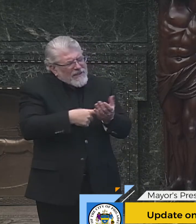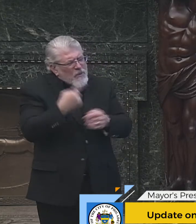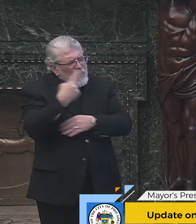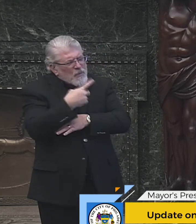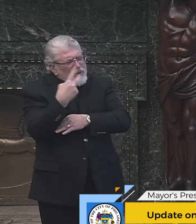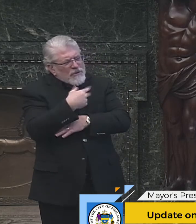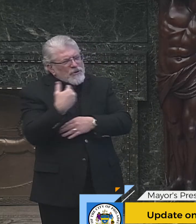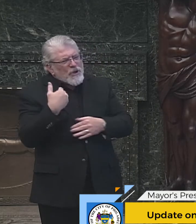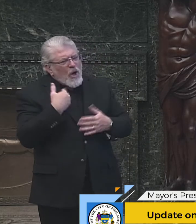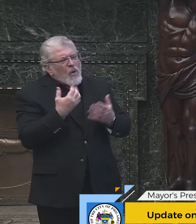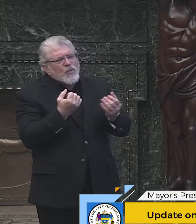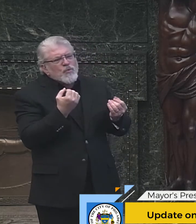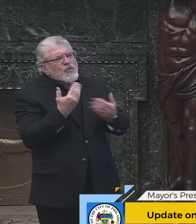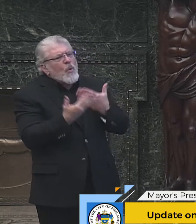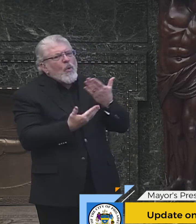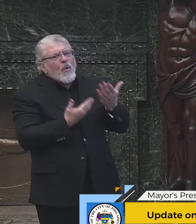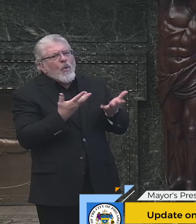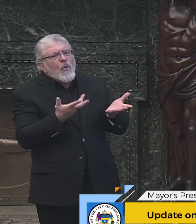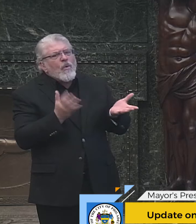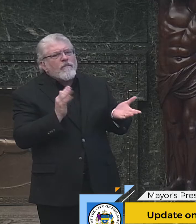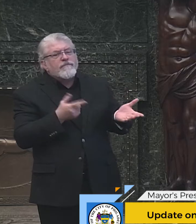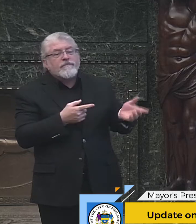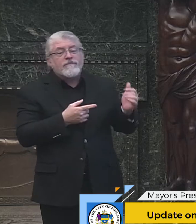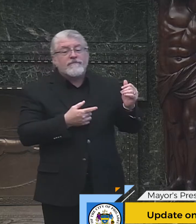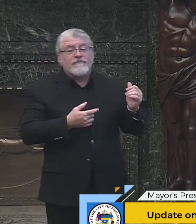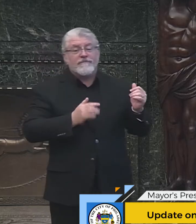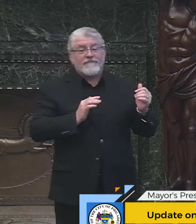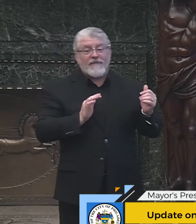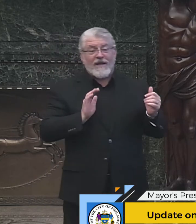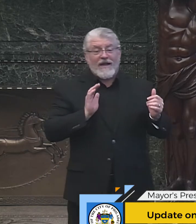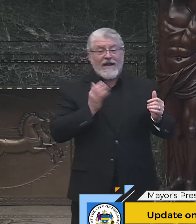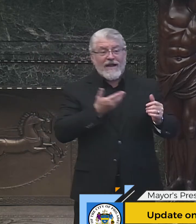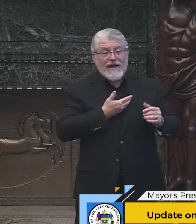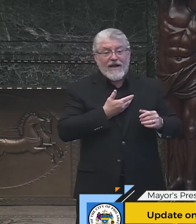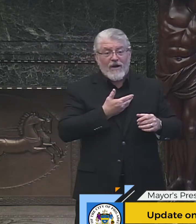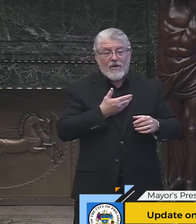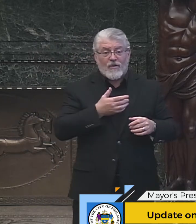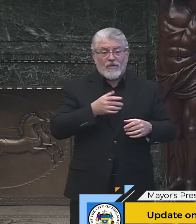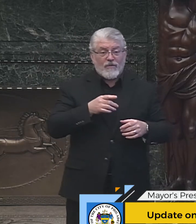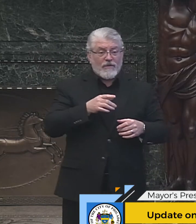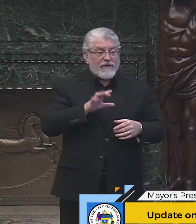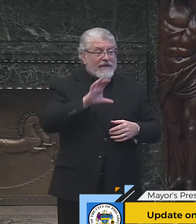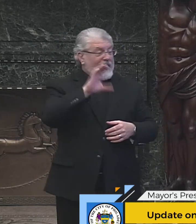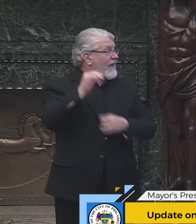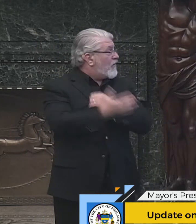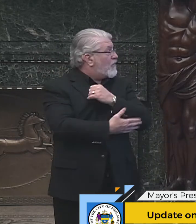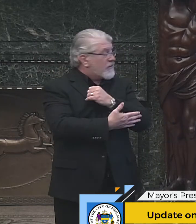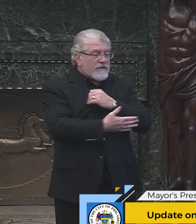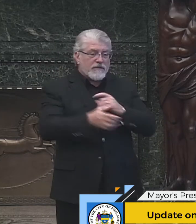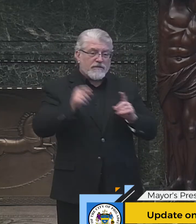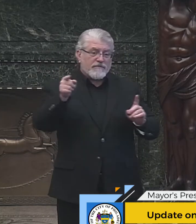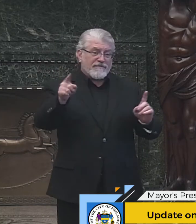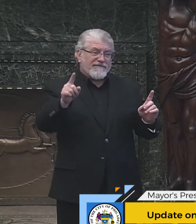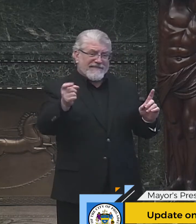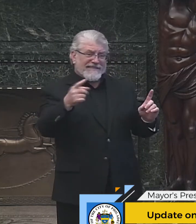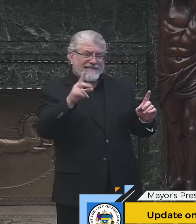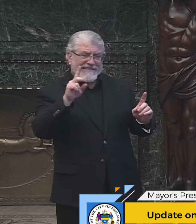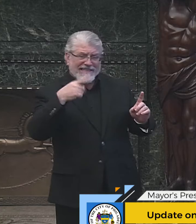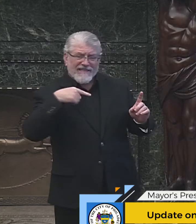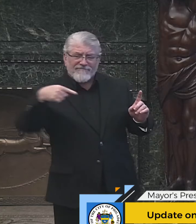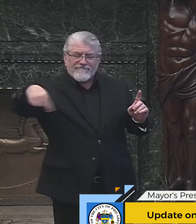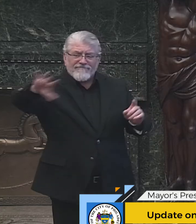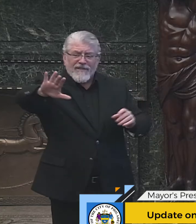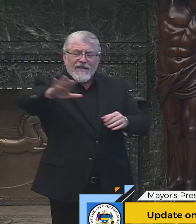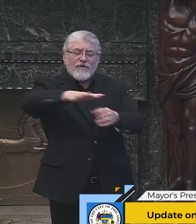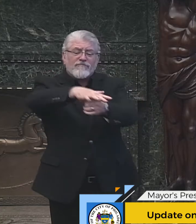did request that the election be postponed, and those conversations are ongoing. Okay,